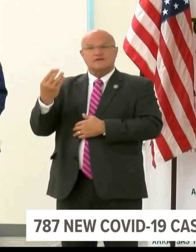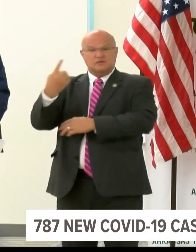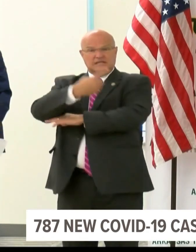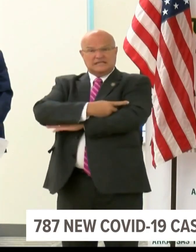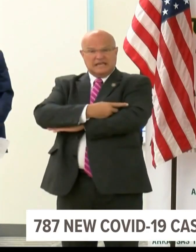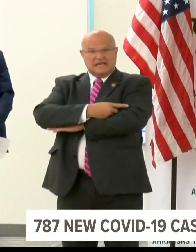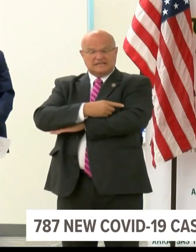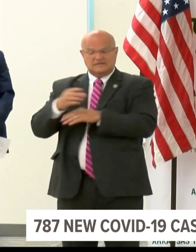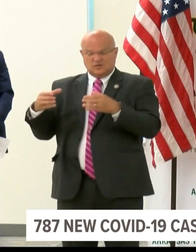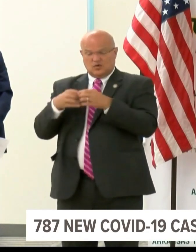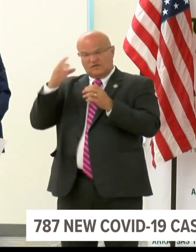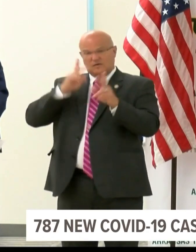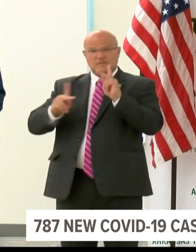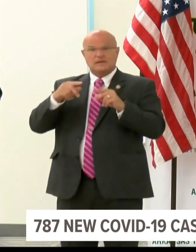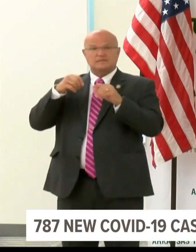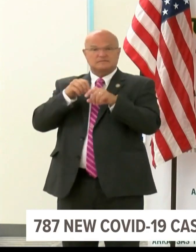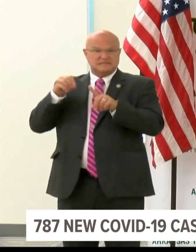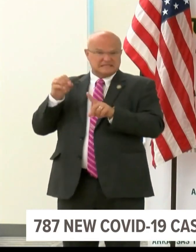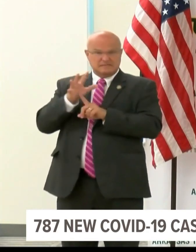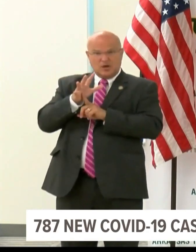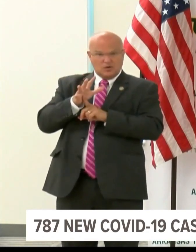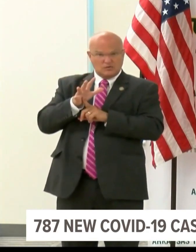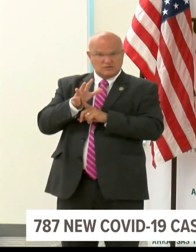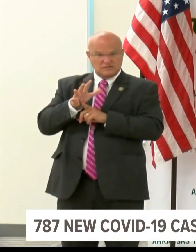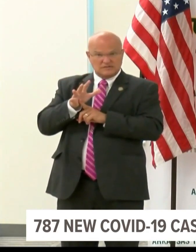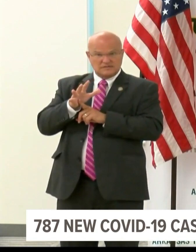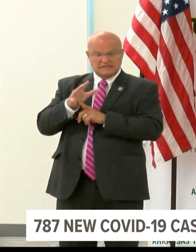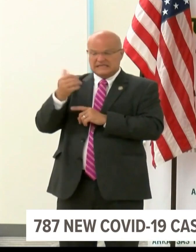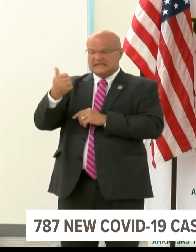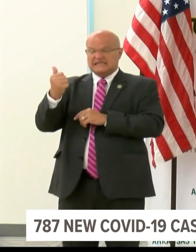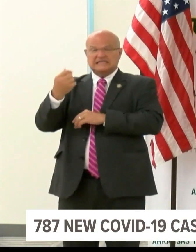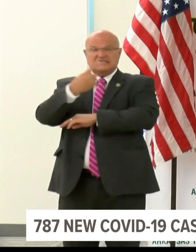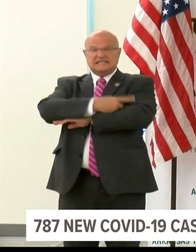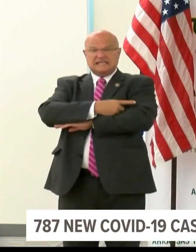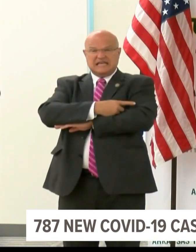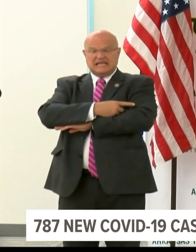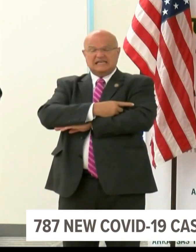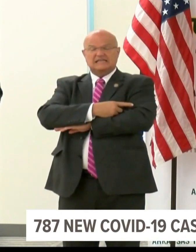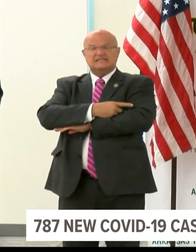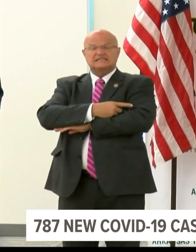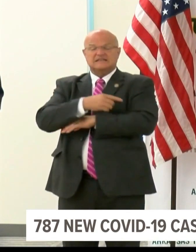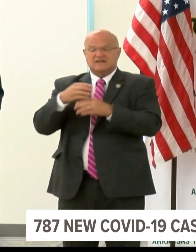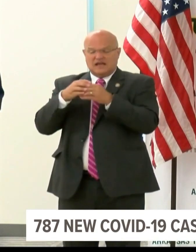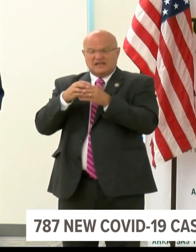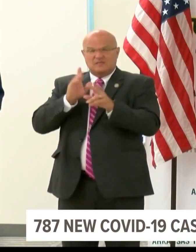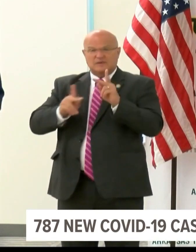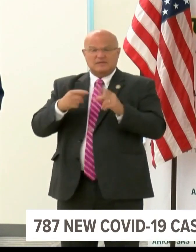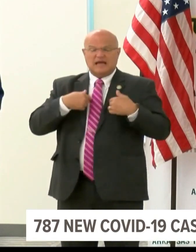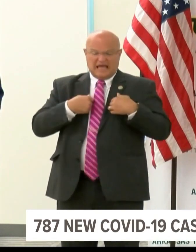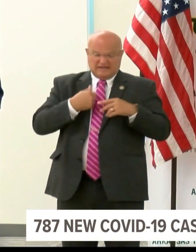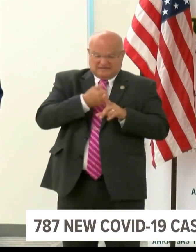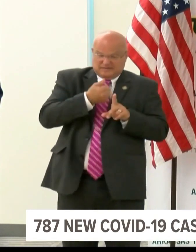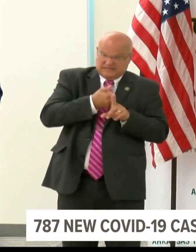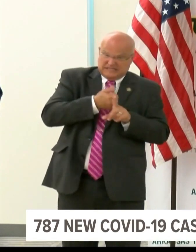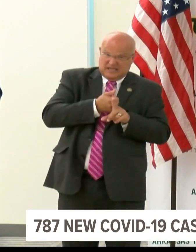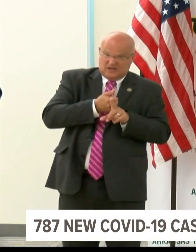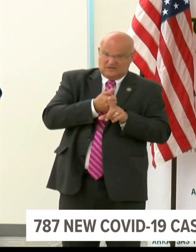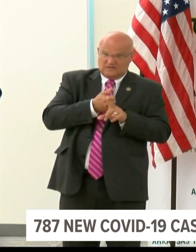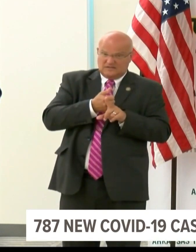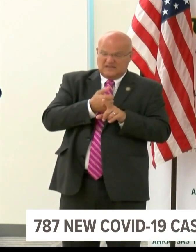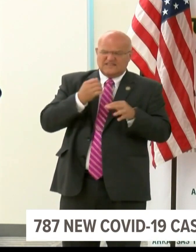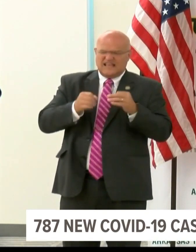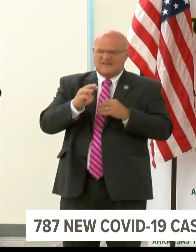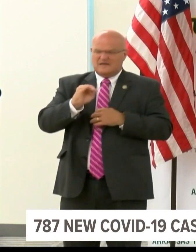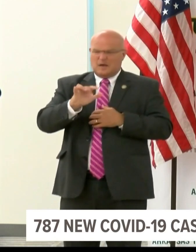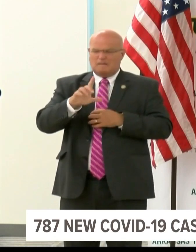days of quarantine for people who've been exposed, 10 days of isolation for people who have COVID-19 if they've had